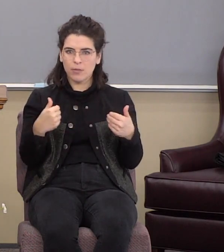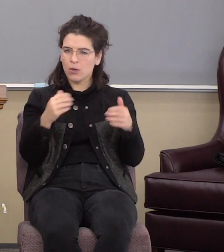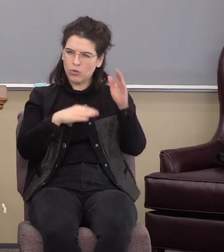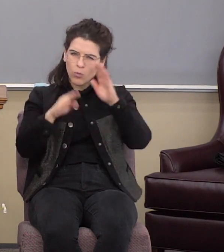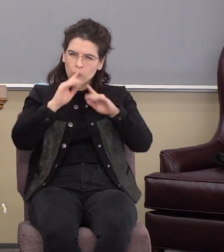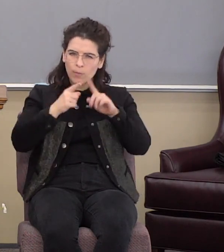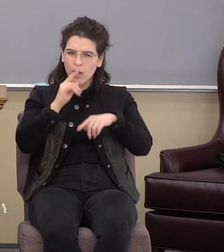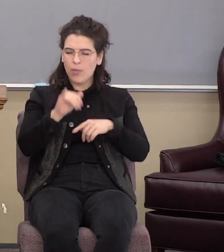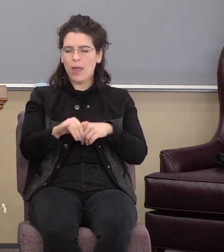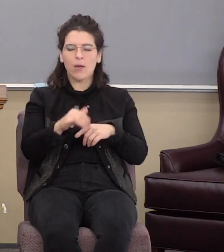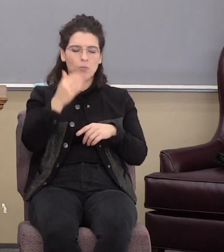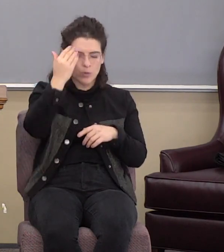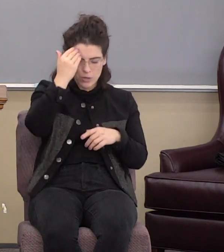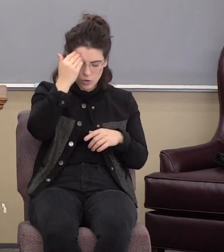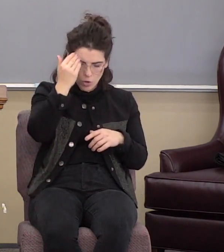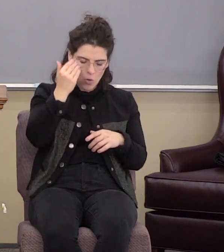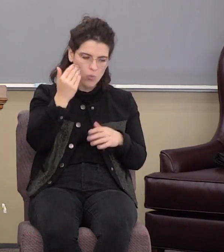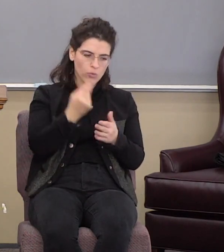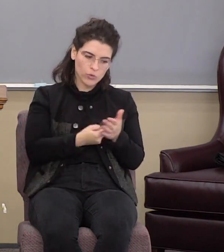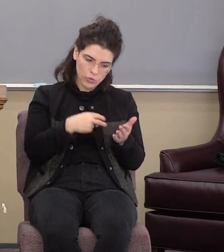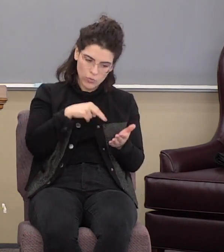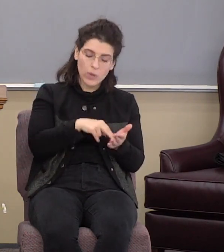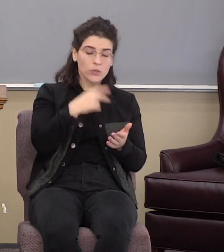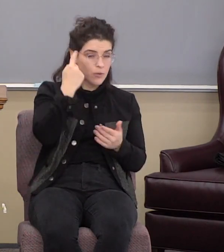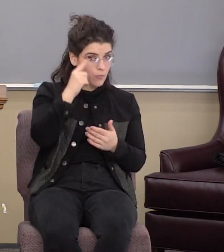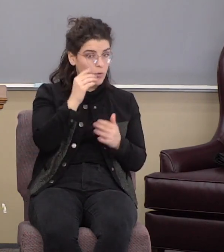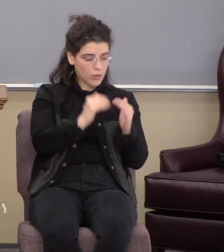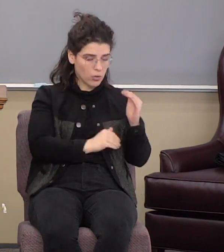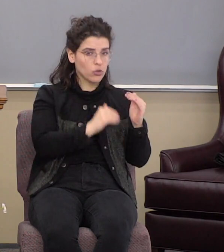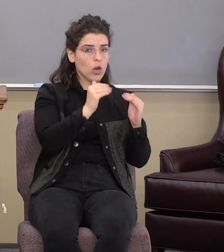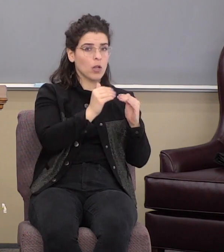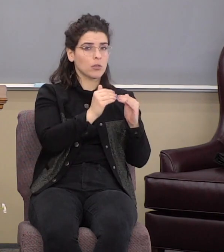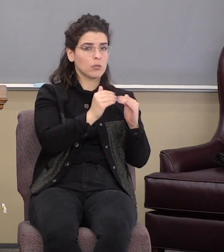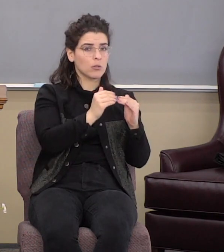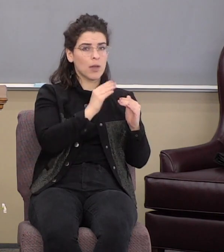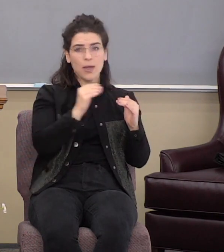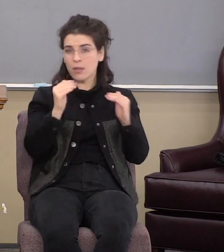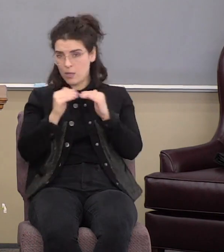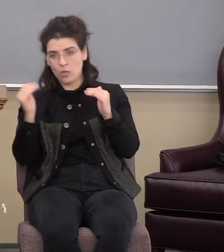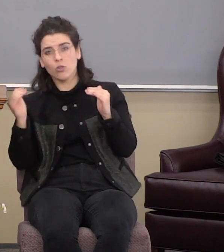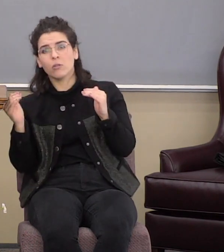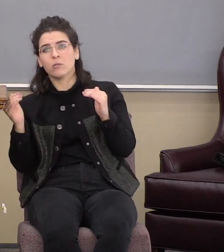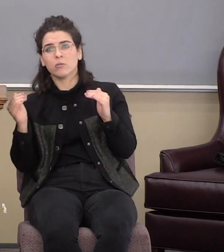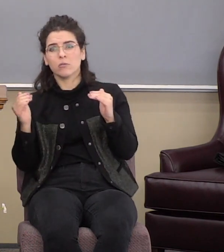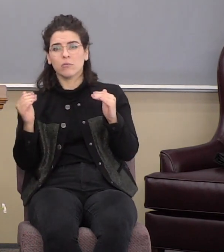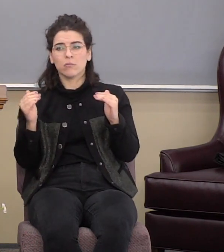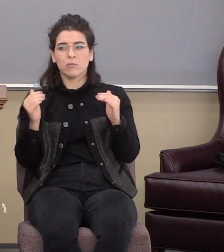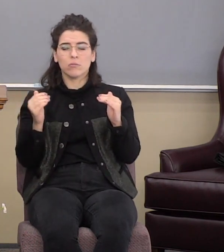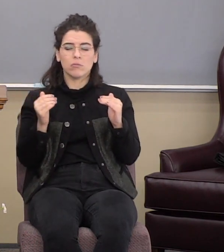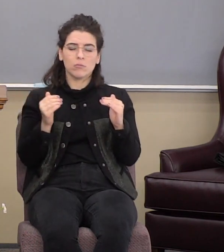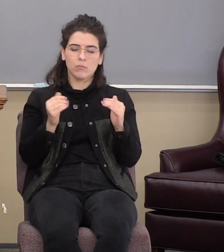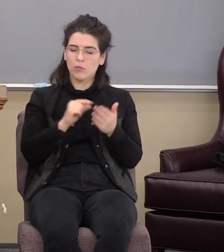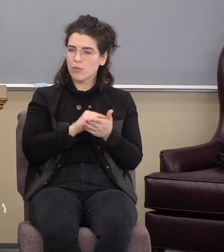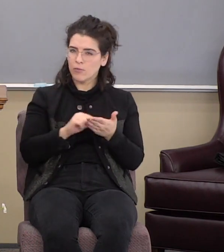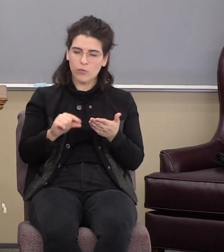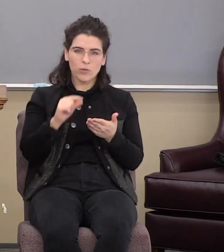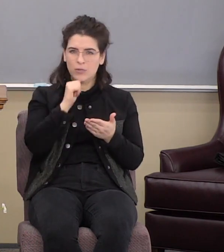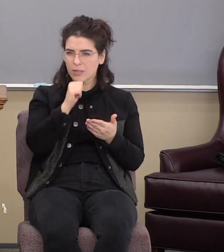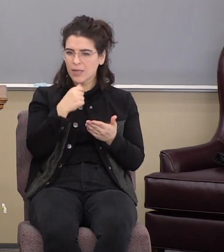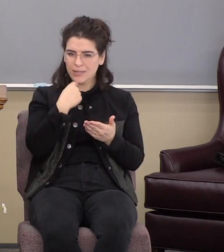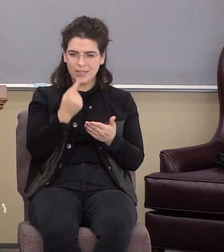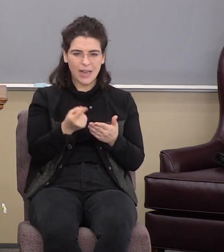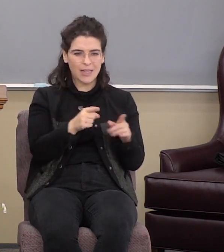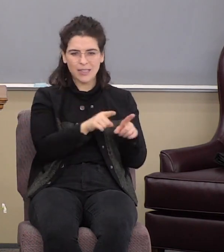That we know there's a resurrection for who? Just and unjust. The verse doesn't tell us at the